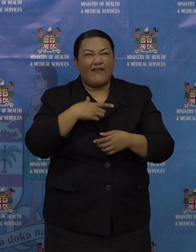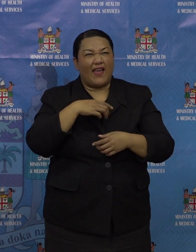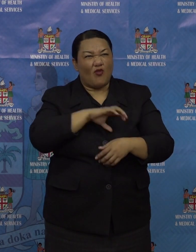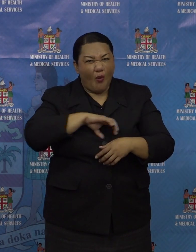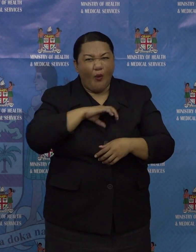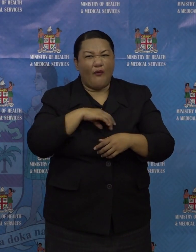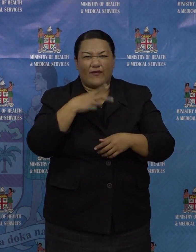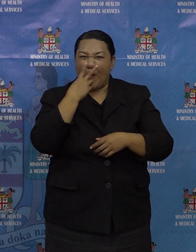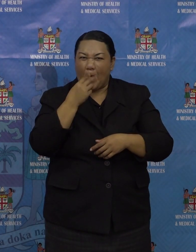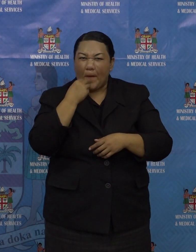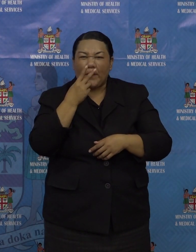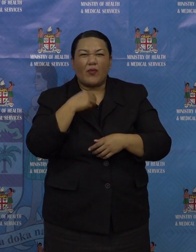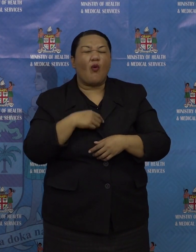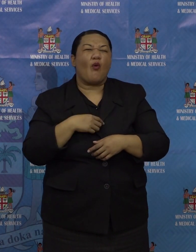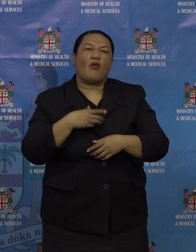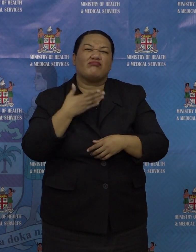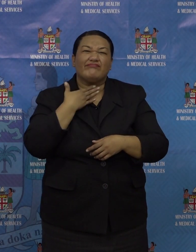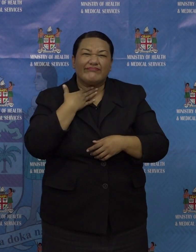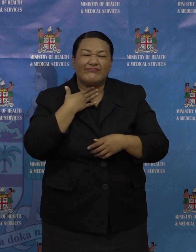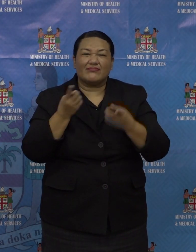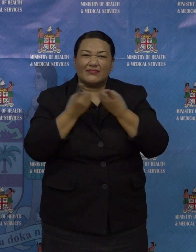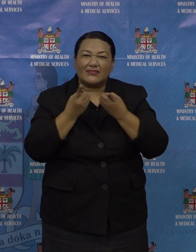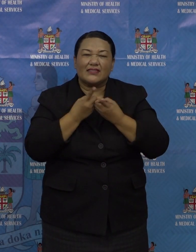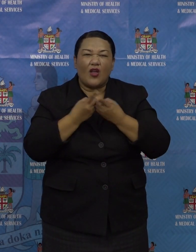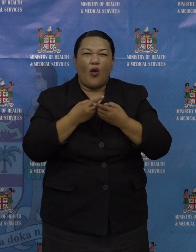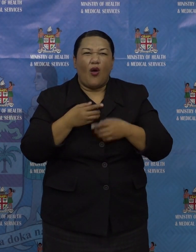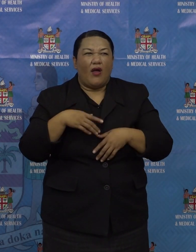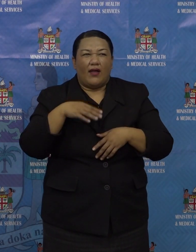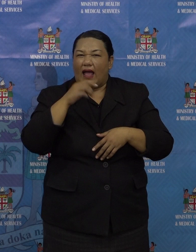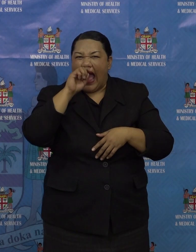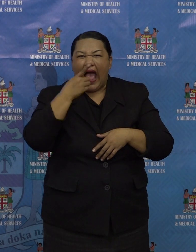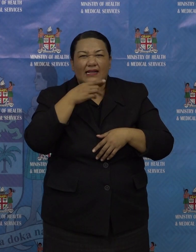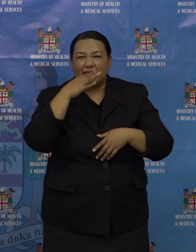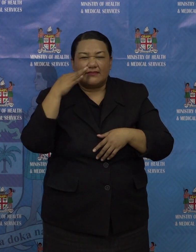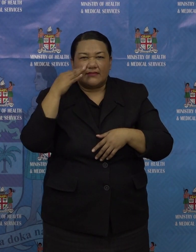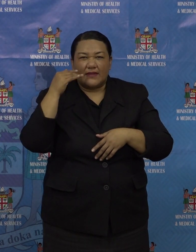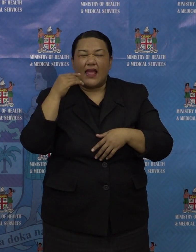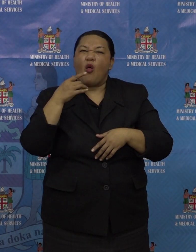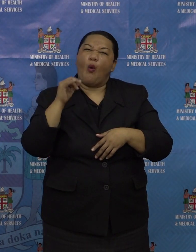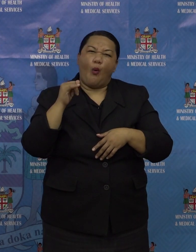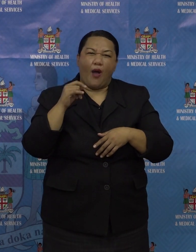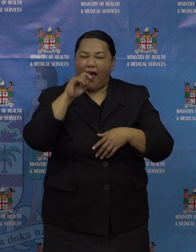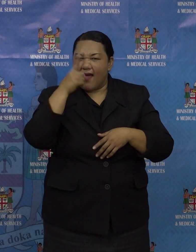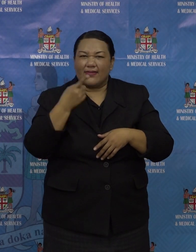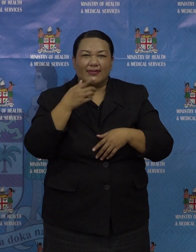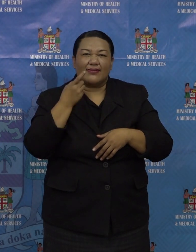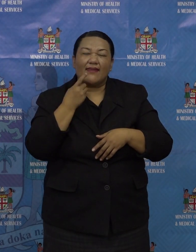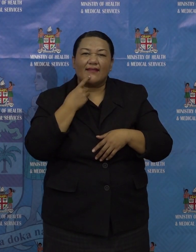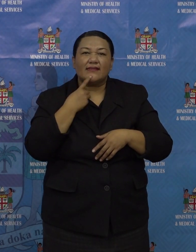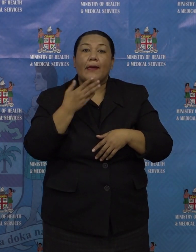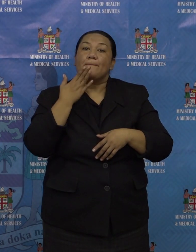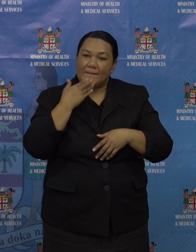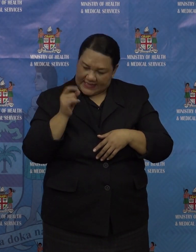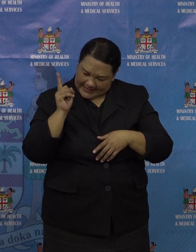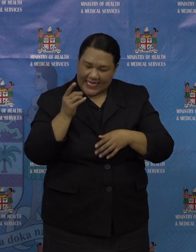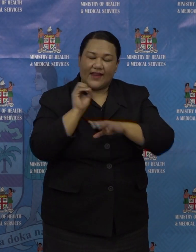a running nose, a sore throat, a fever, loss of taste or smell, we're asking you to please come to our screening clinics, please come to our